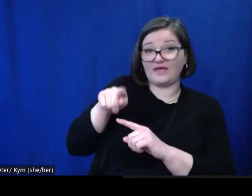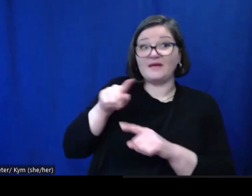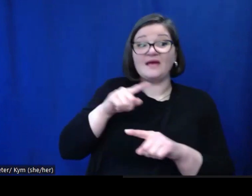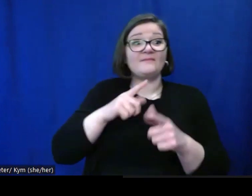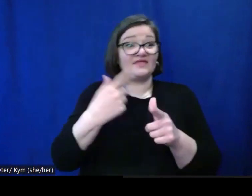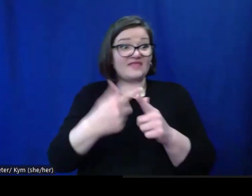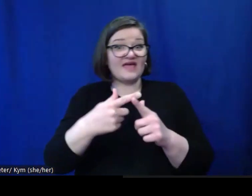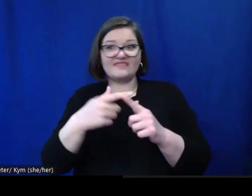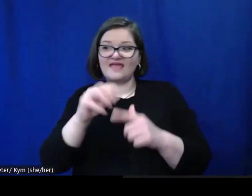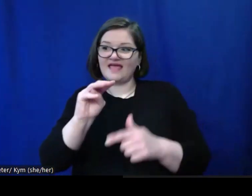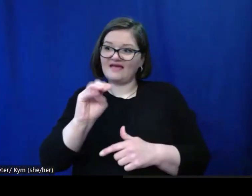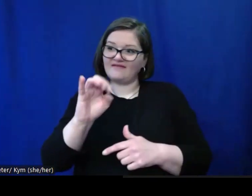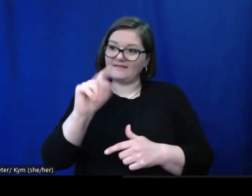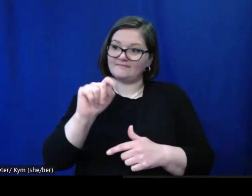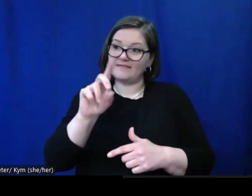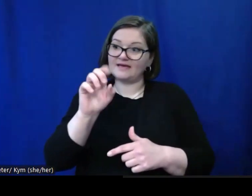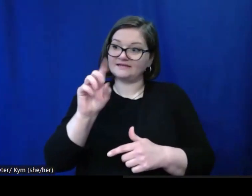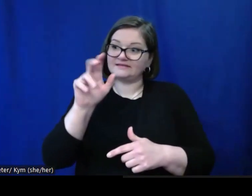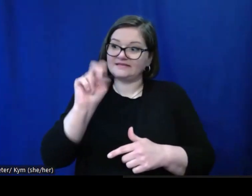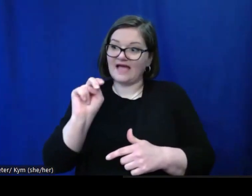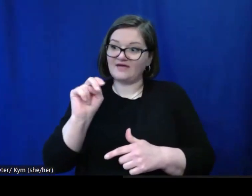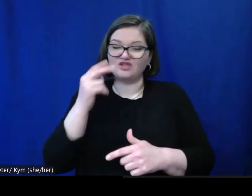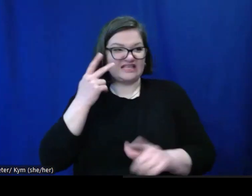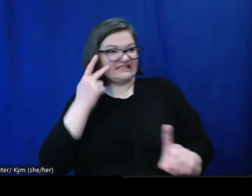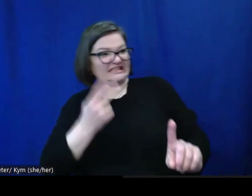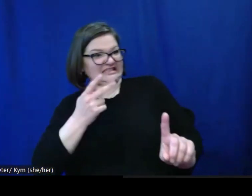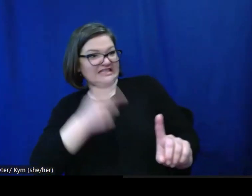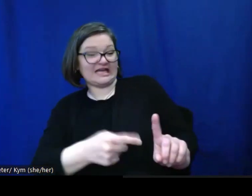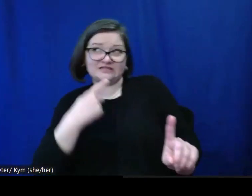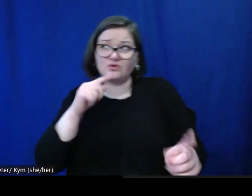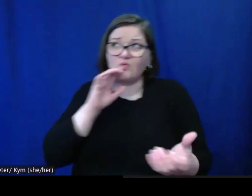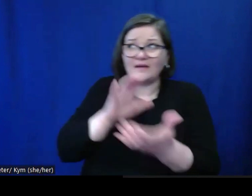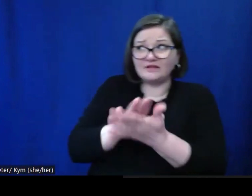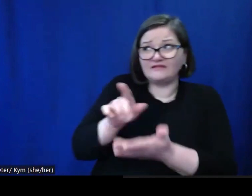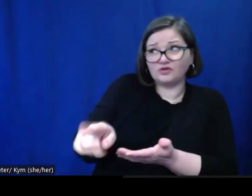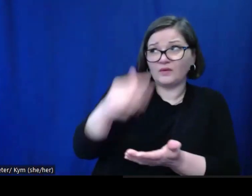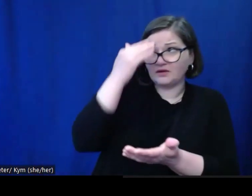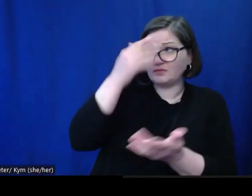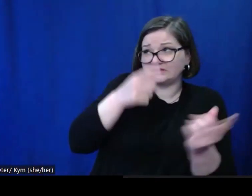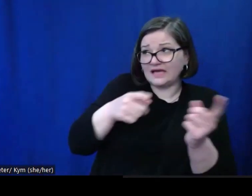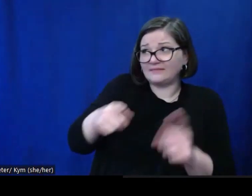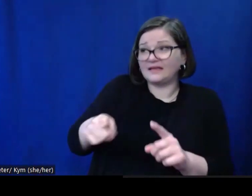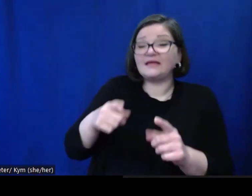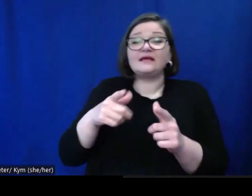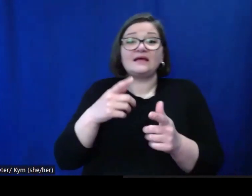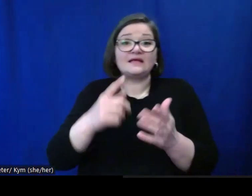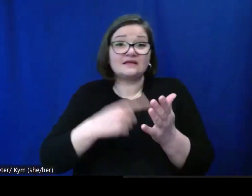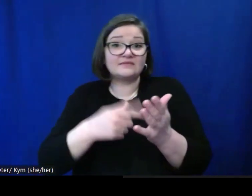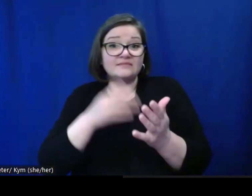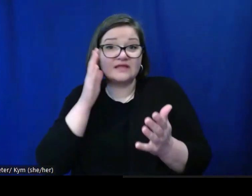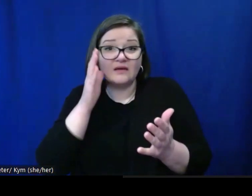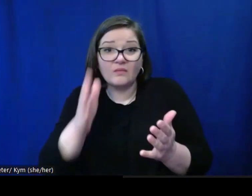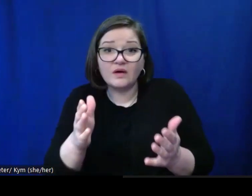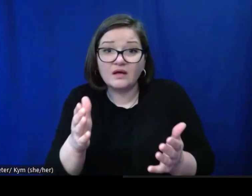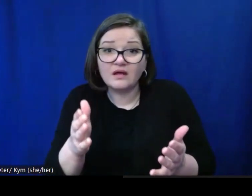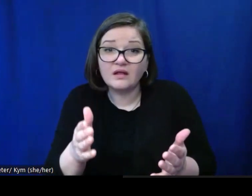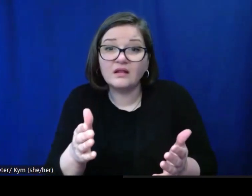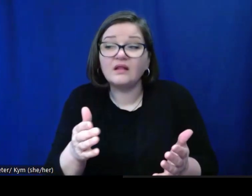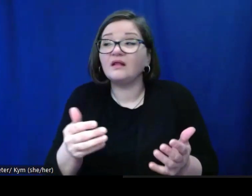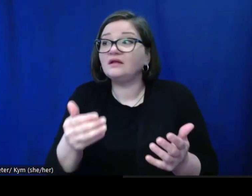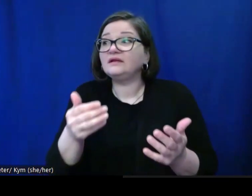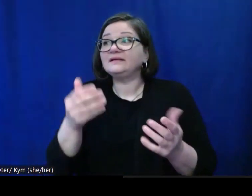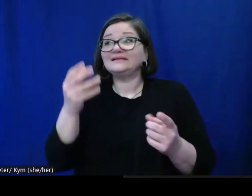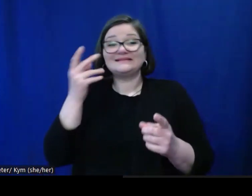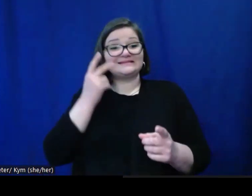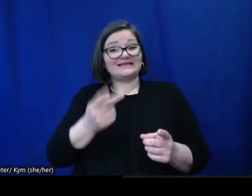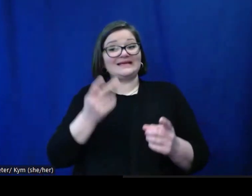I totally believed you. I know it's happening. And so they might have tantrums in your office, or I have a